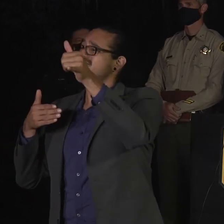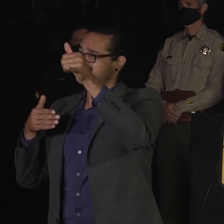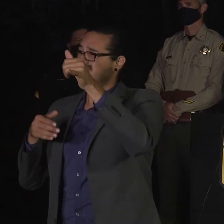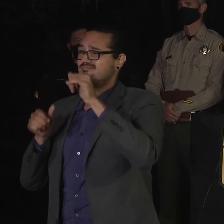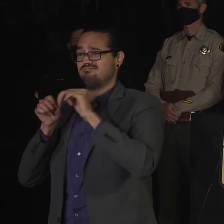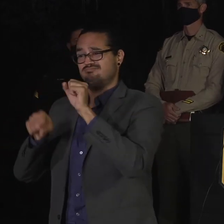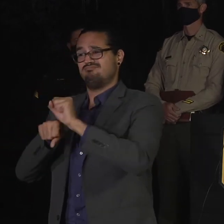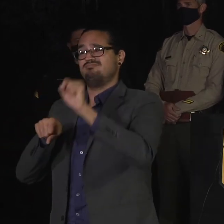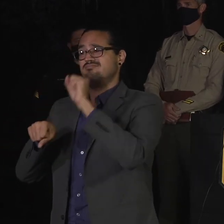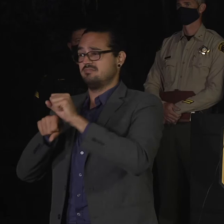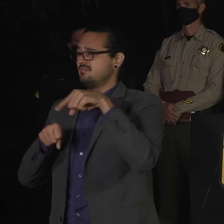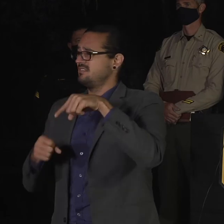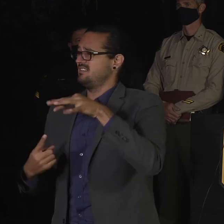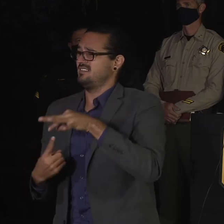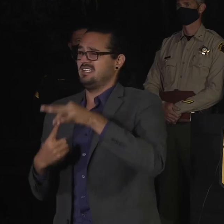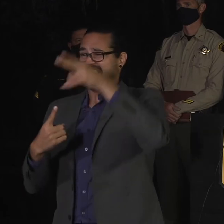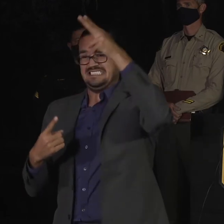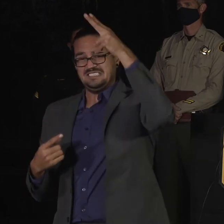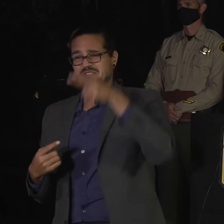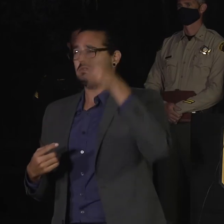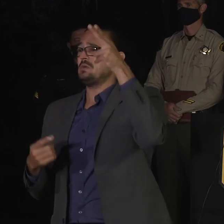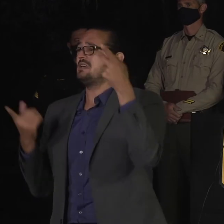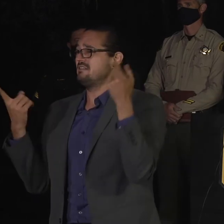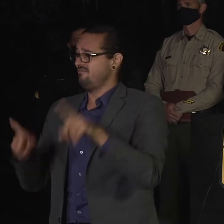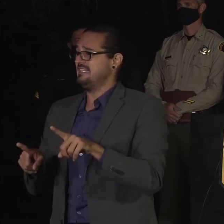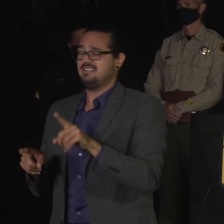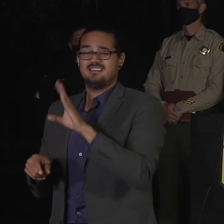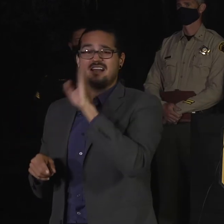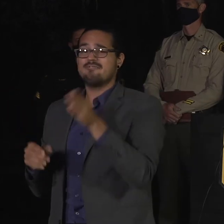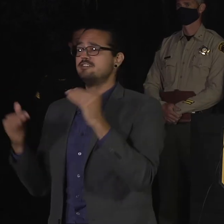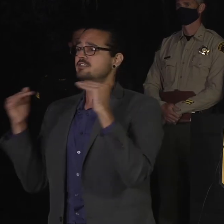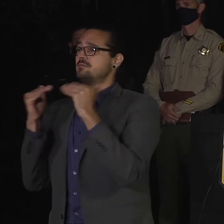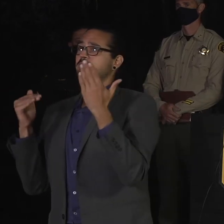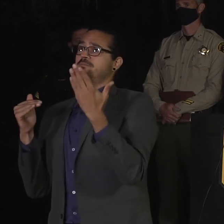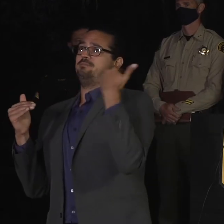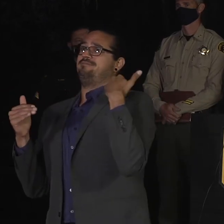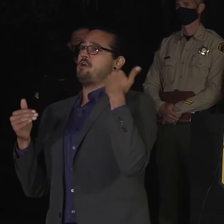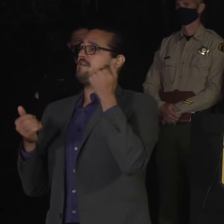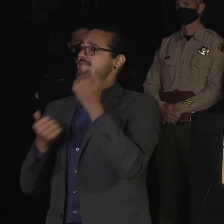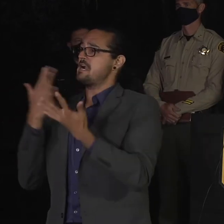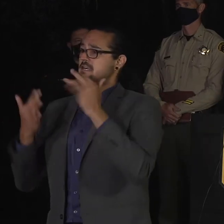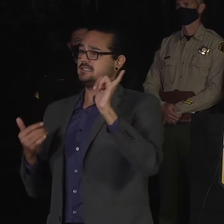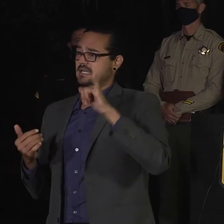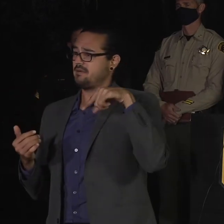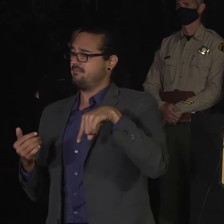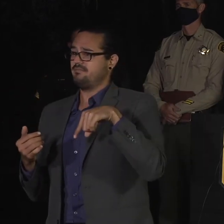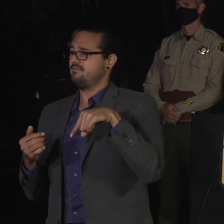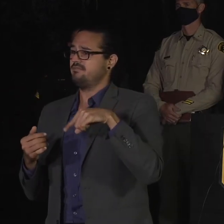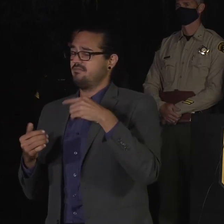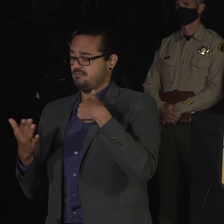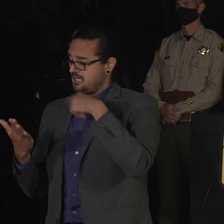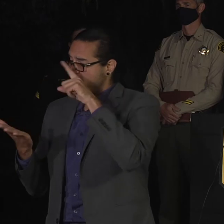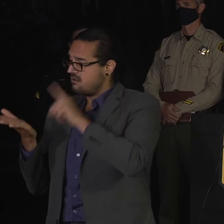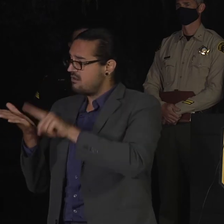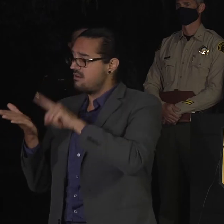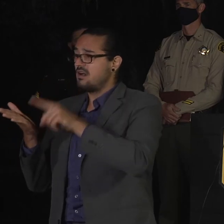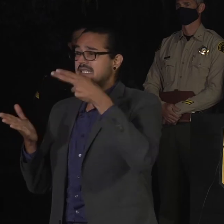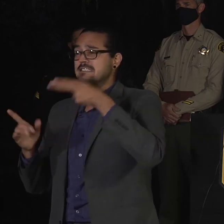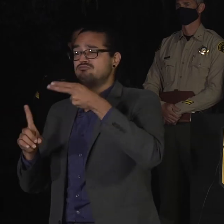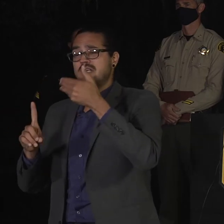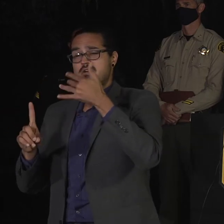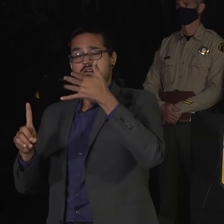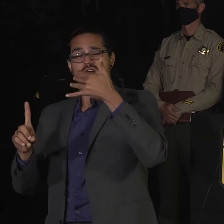seen fire like this in the history, recent history, that we have any records for. So this fuel is